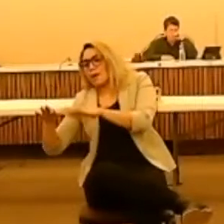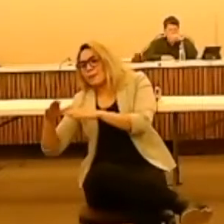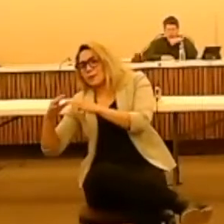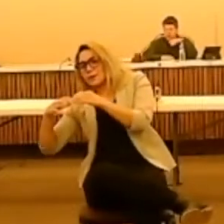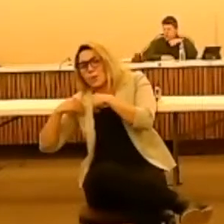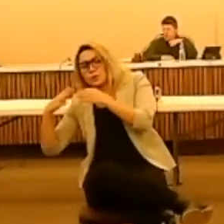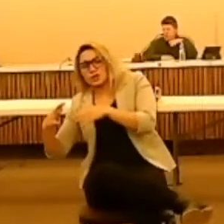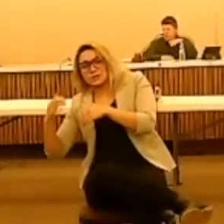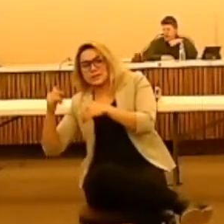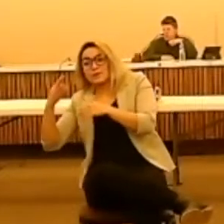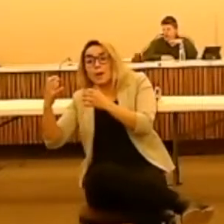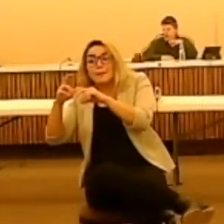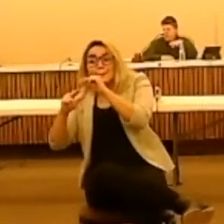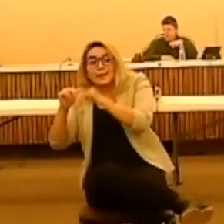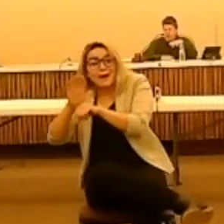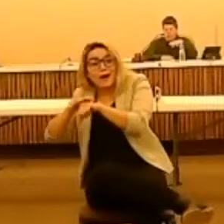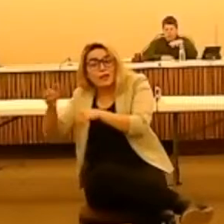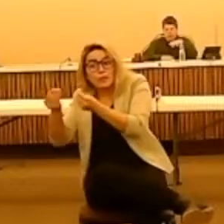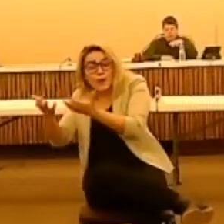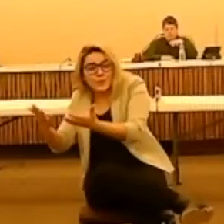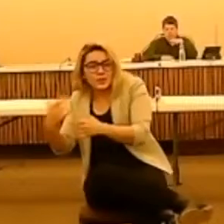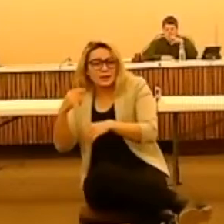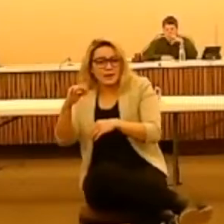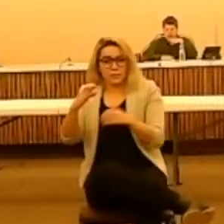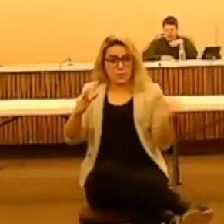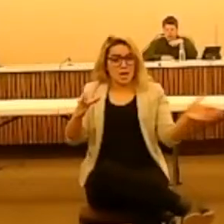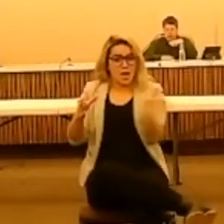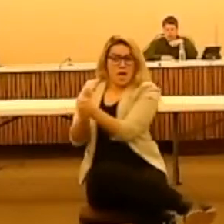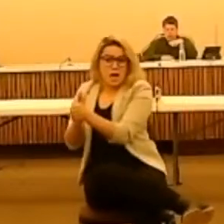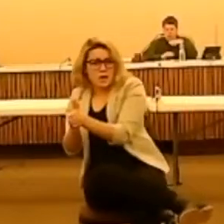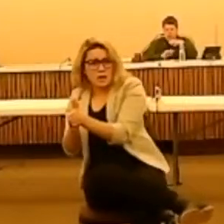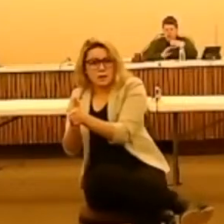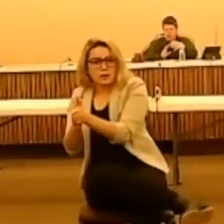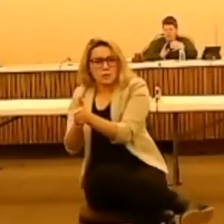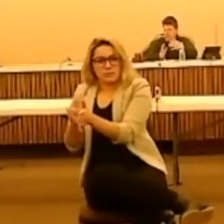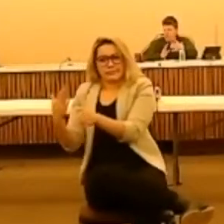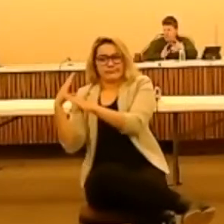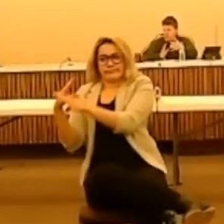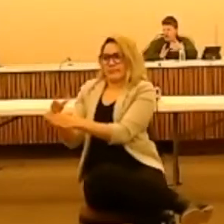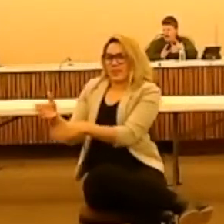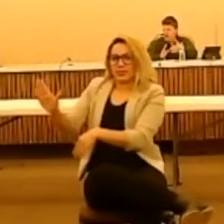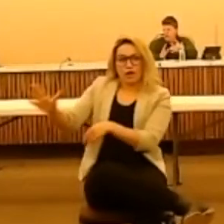property. And so that's one of the things we looked at and we considered, you know,